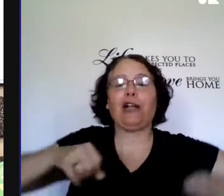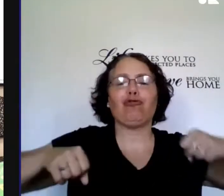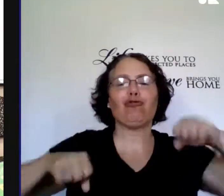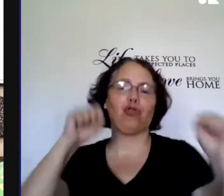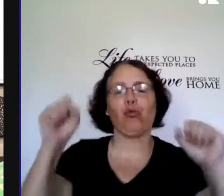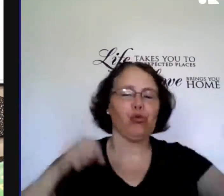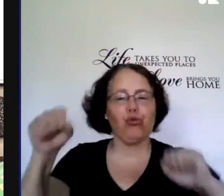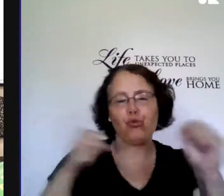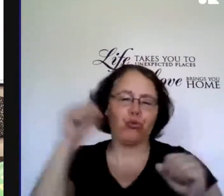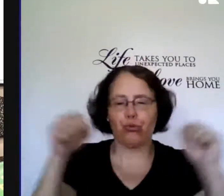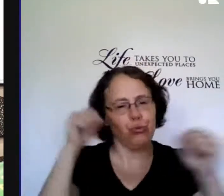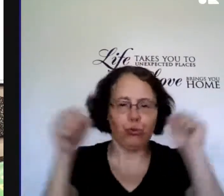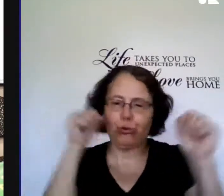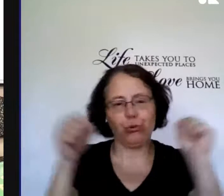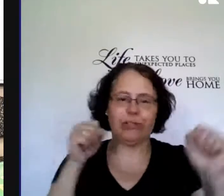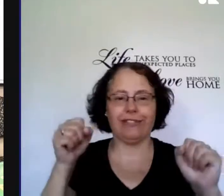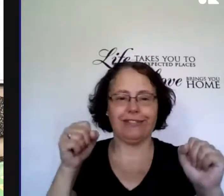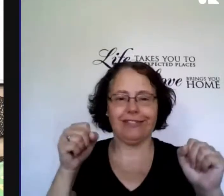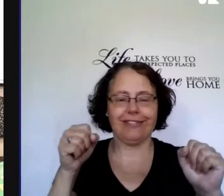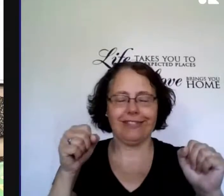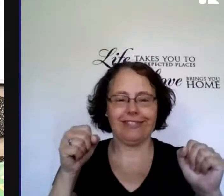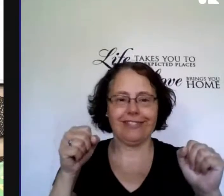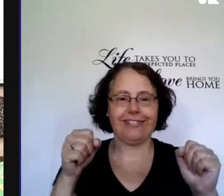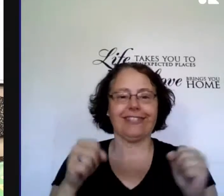the boogaloo.